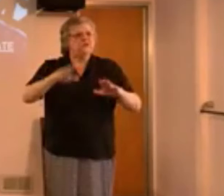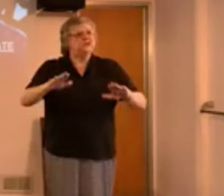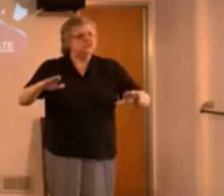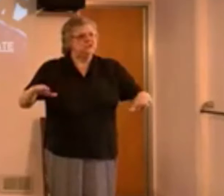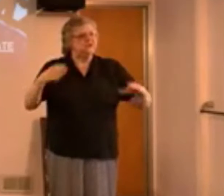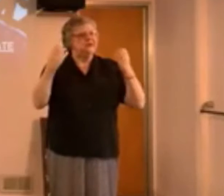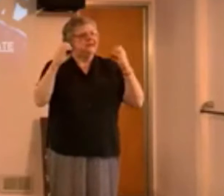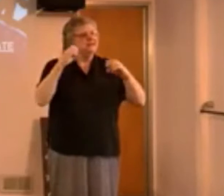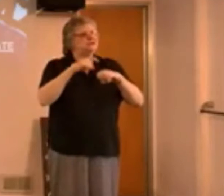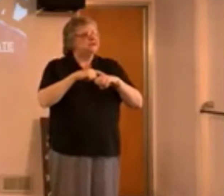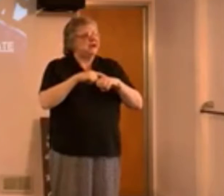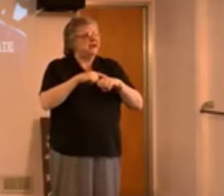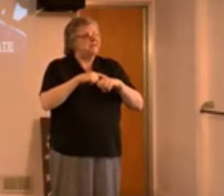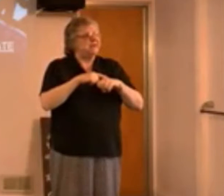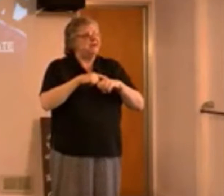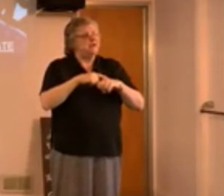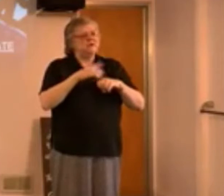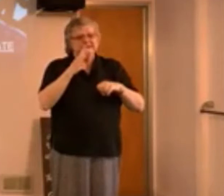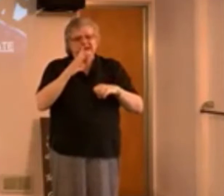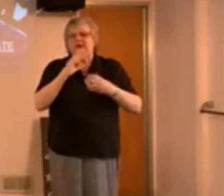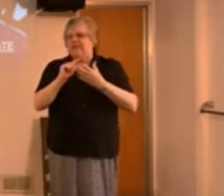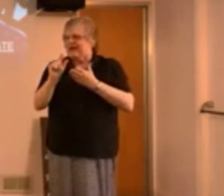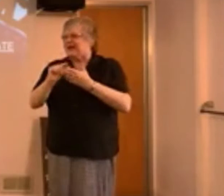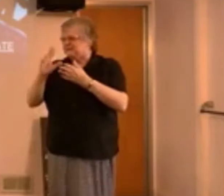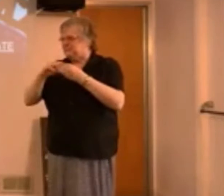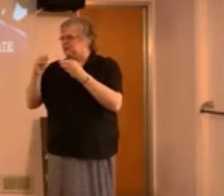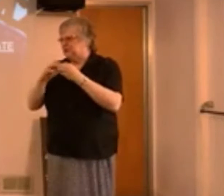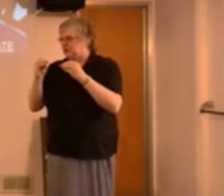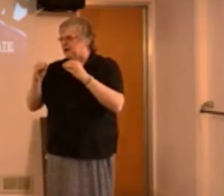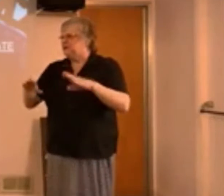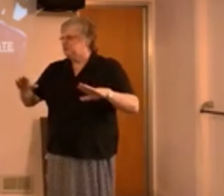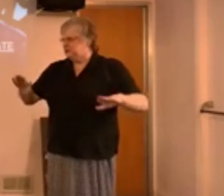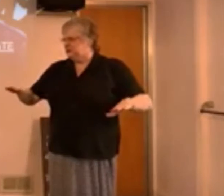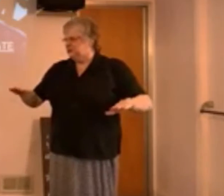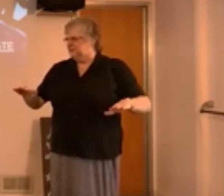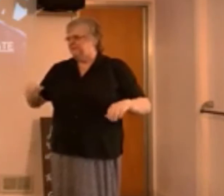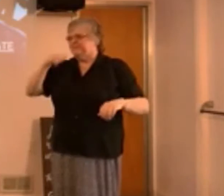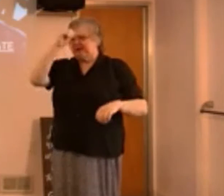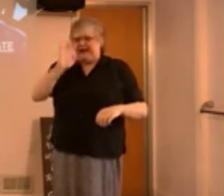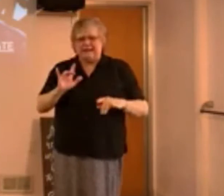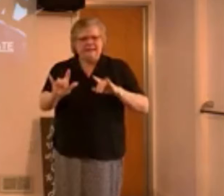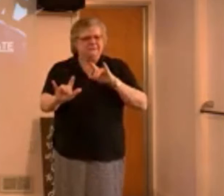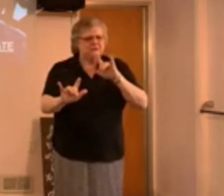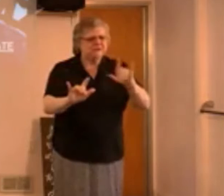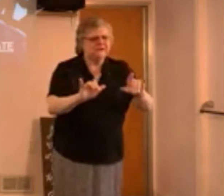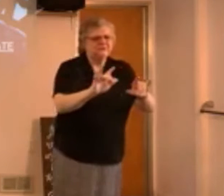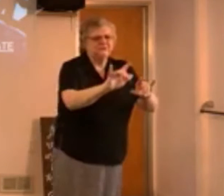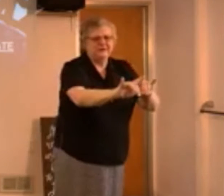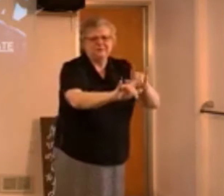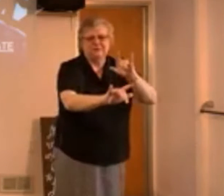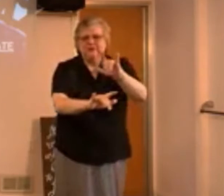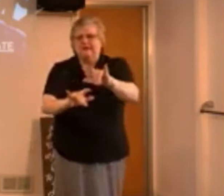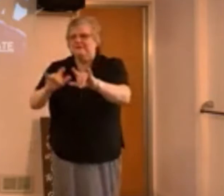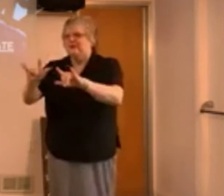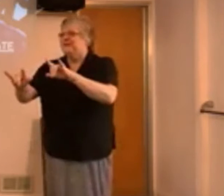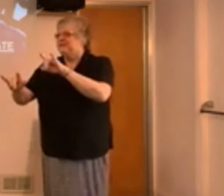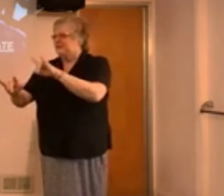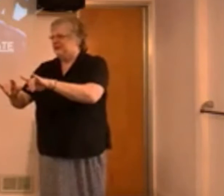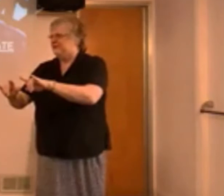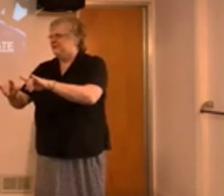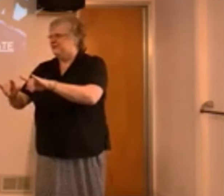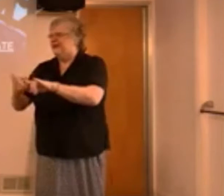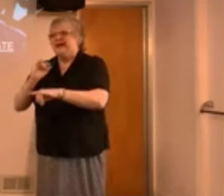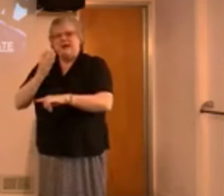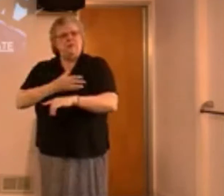today. And if you've never heard that message before, hear it today. God loves you, and you aren't hearing this message by